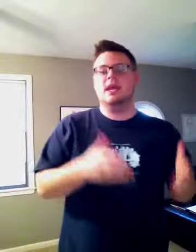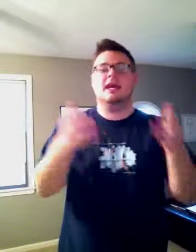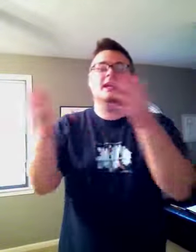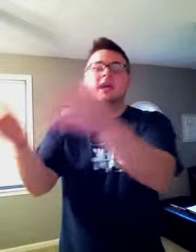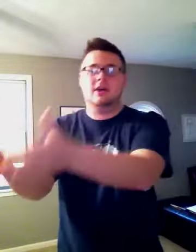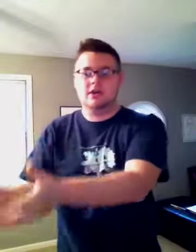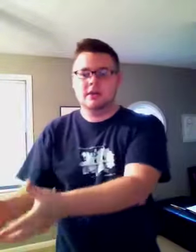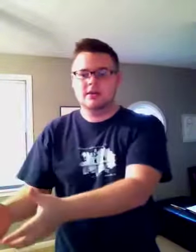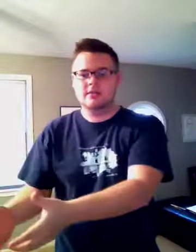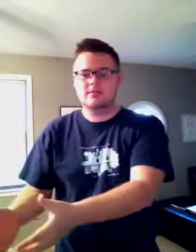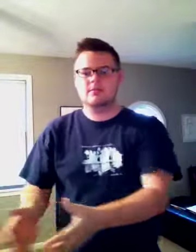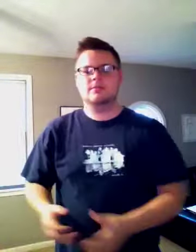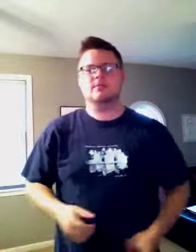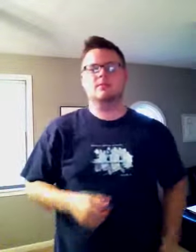And carried.